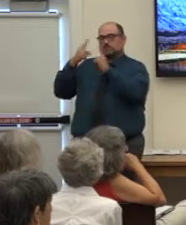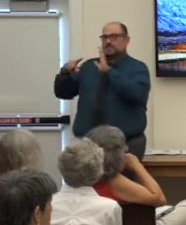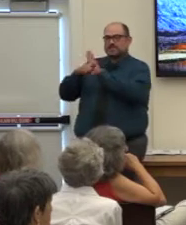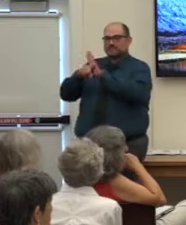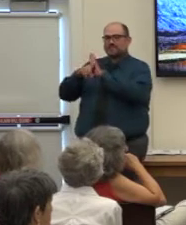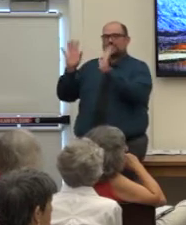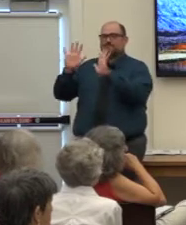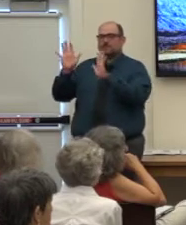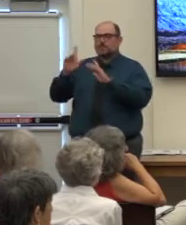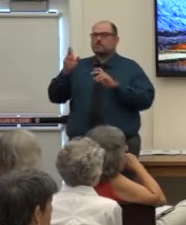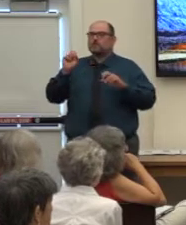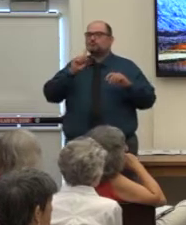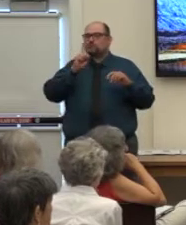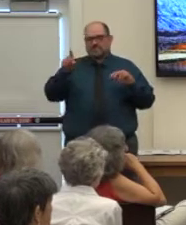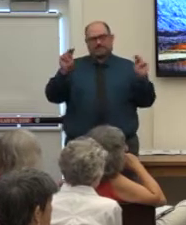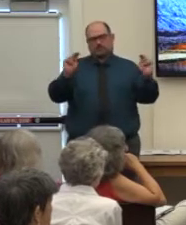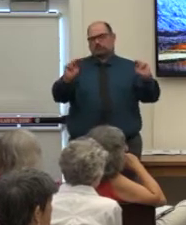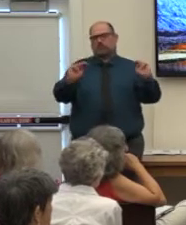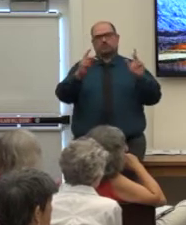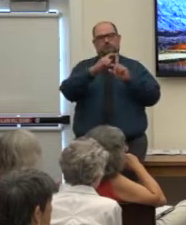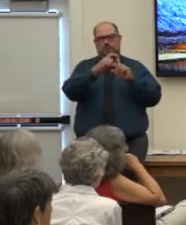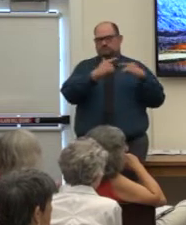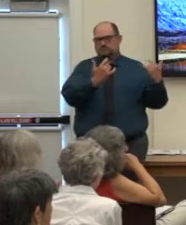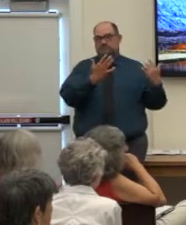as you see how Eric is